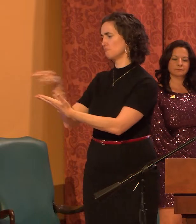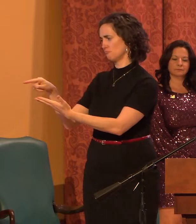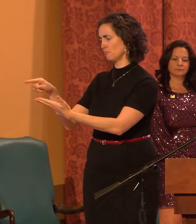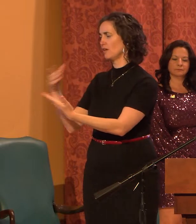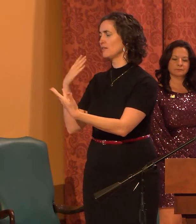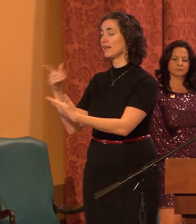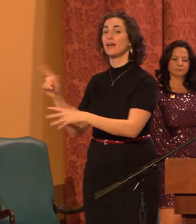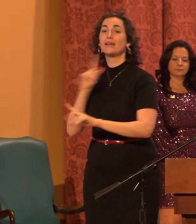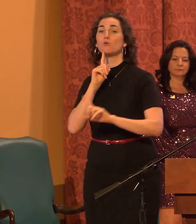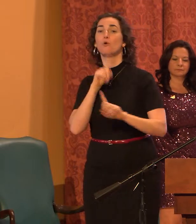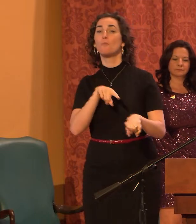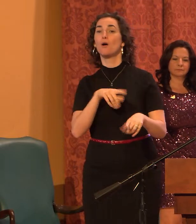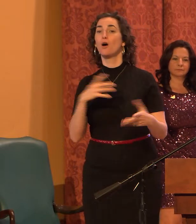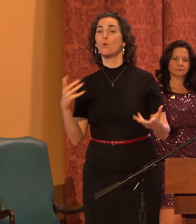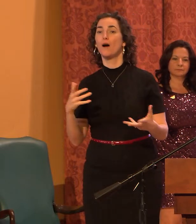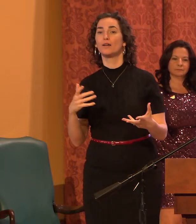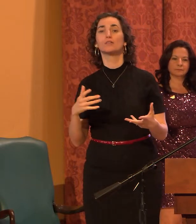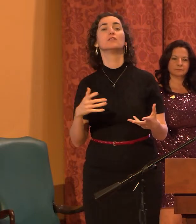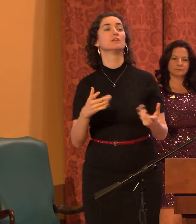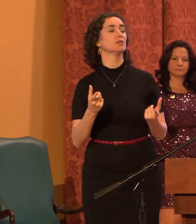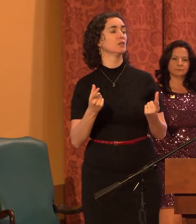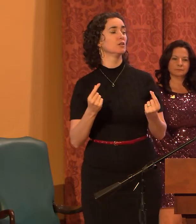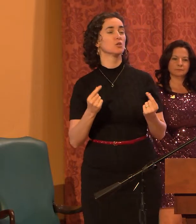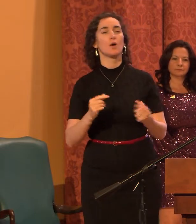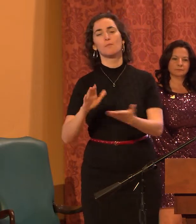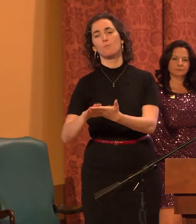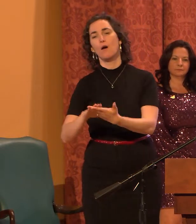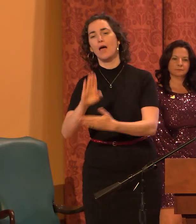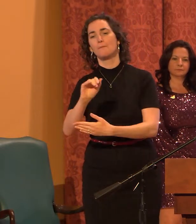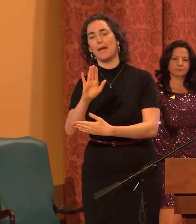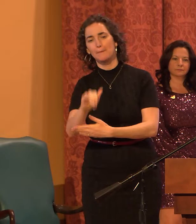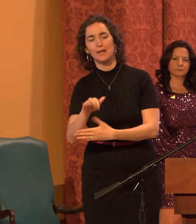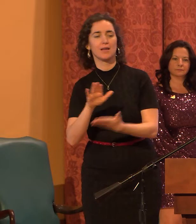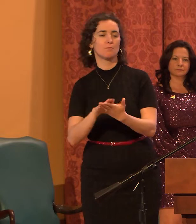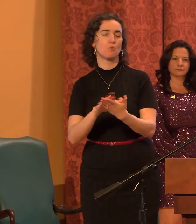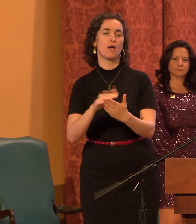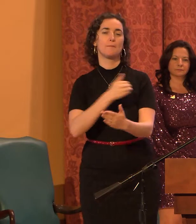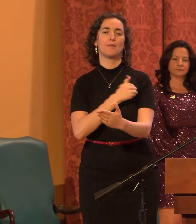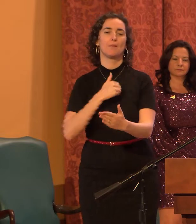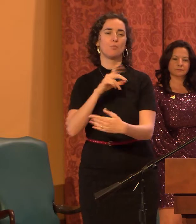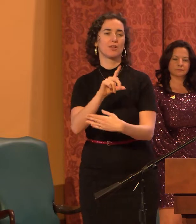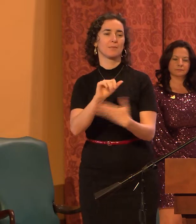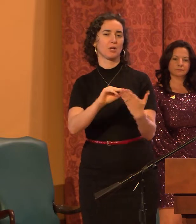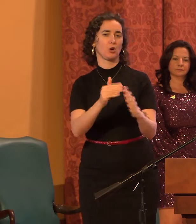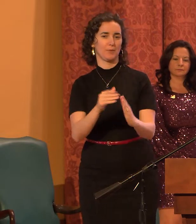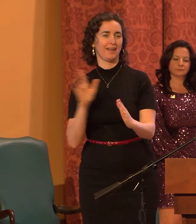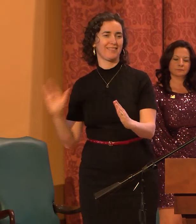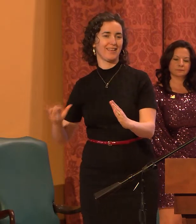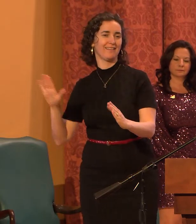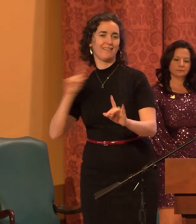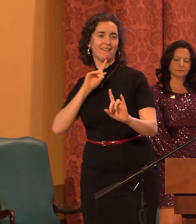He responded with accolades for Bambi and members of the disability community.